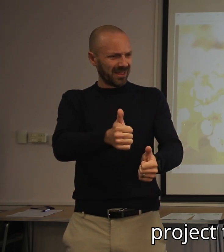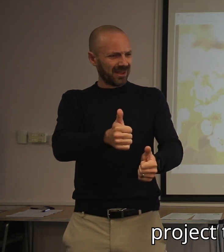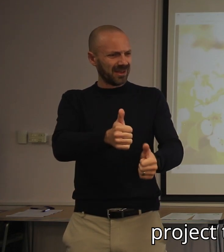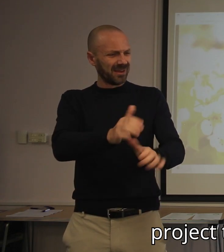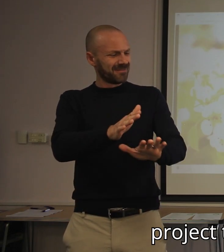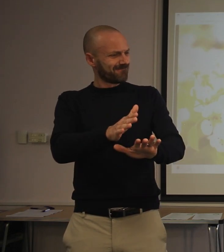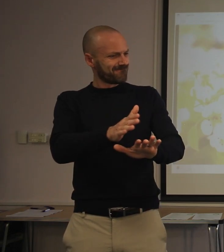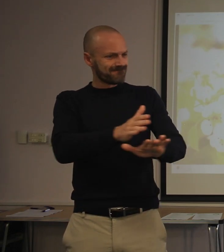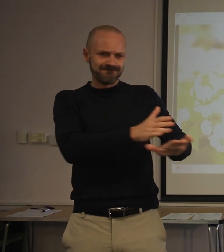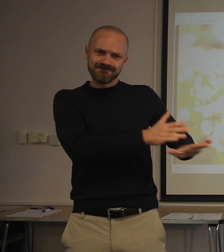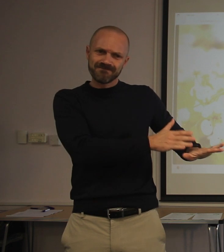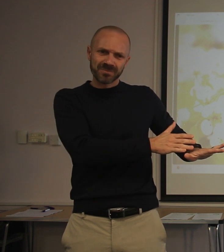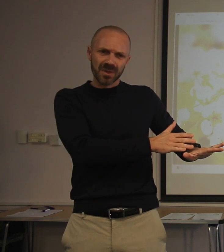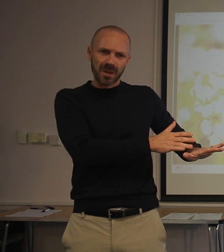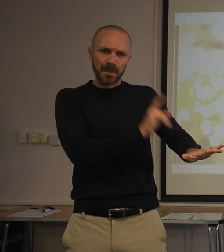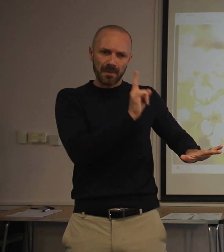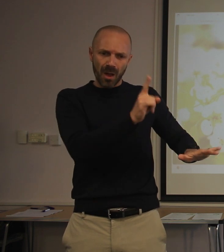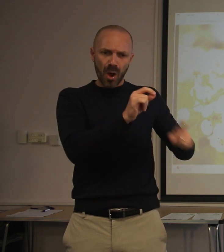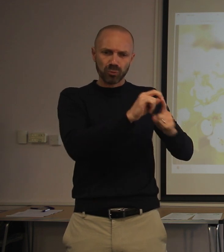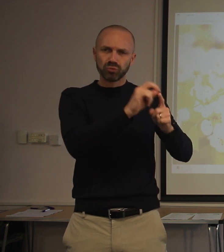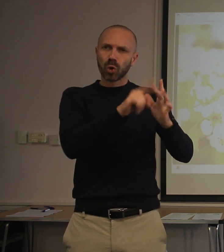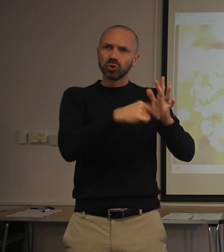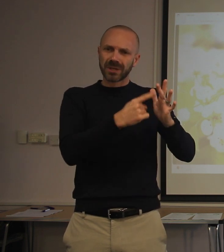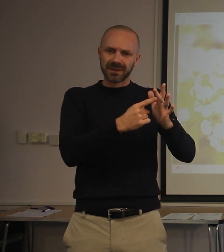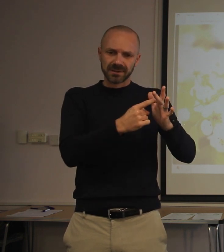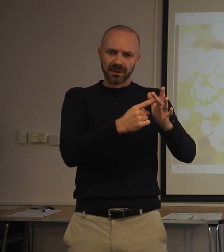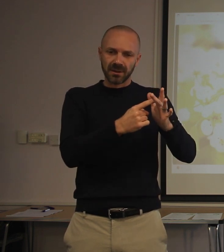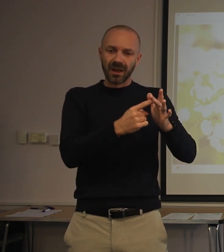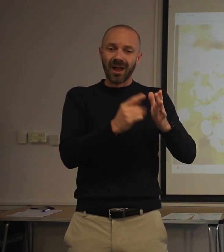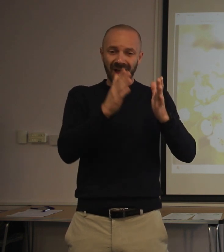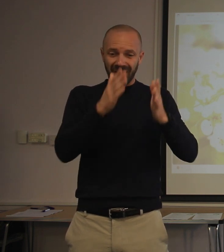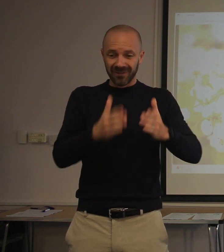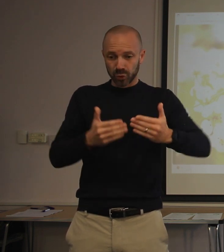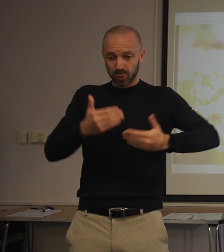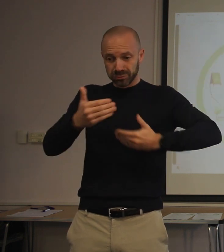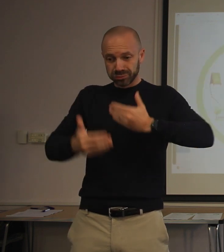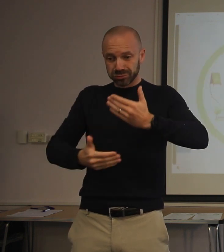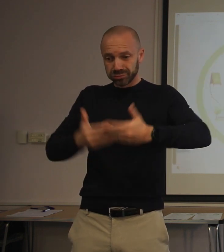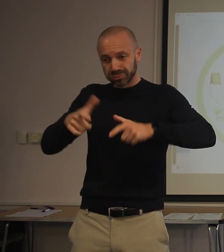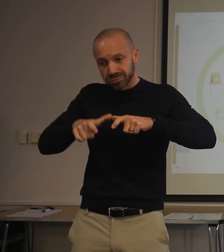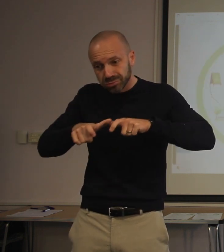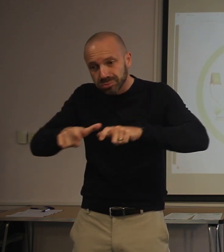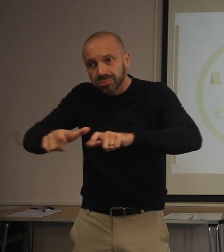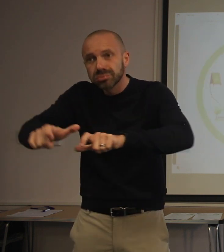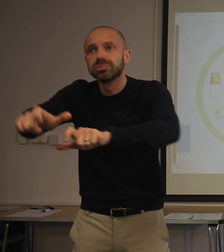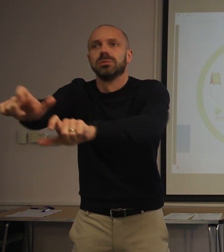has to keep going, like our planet.